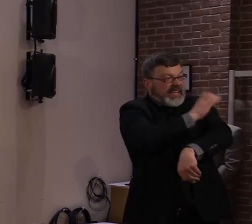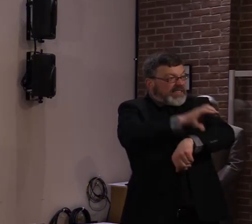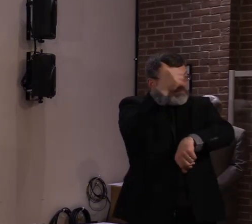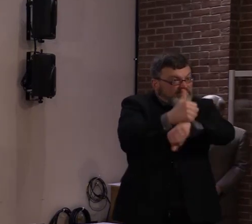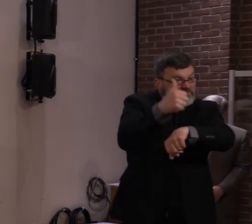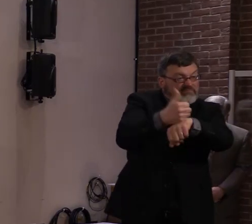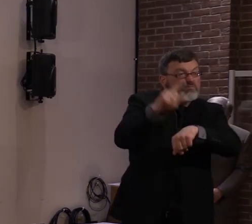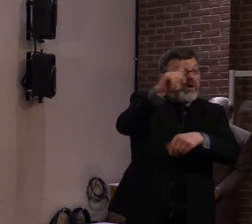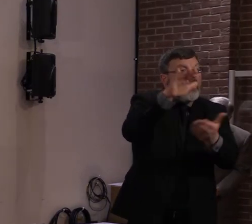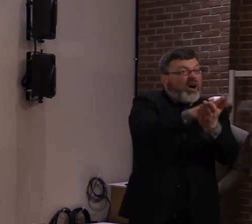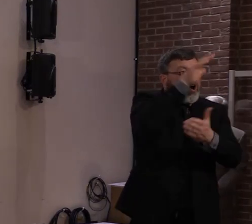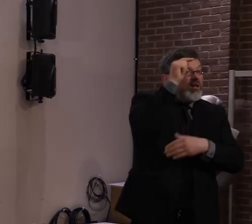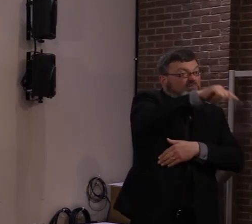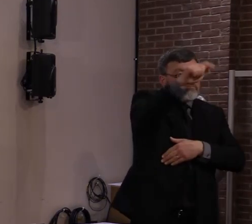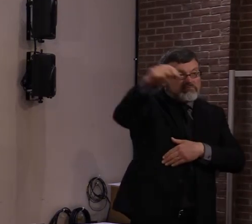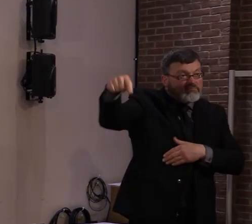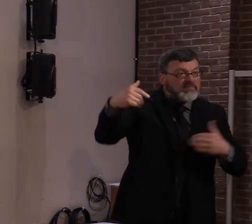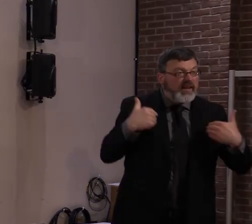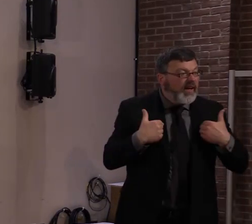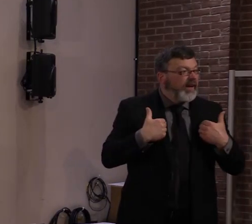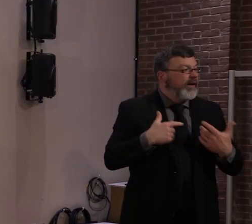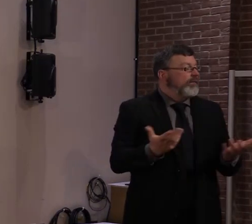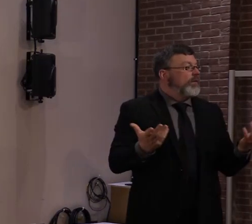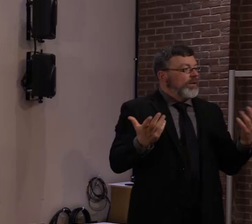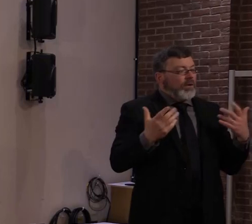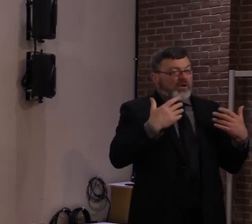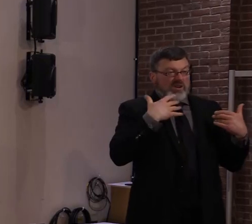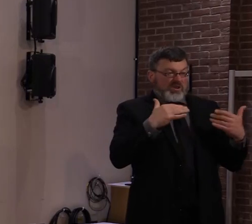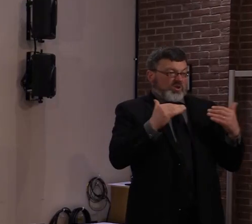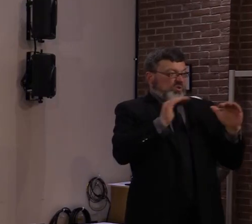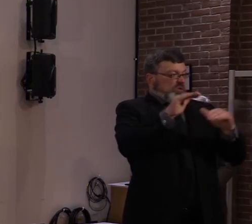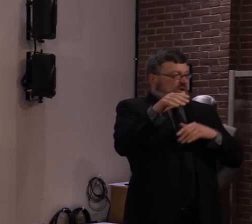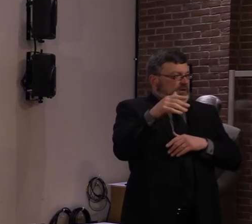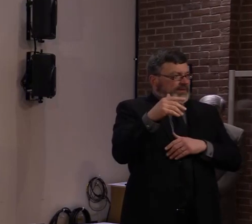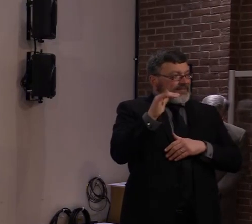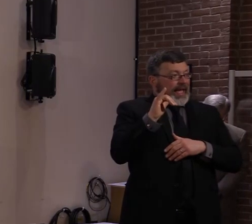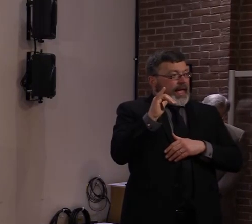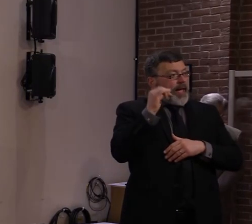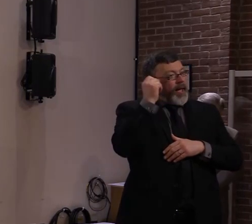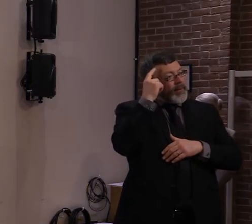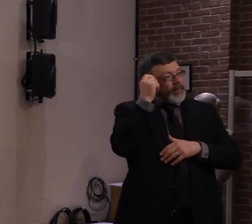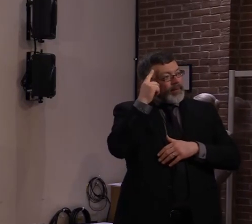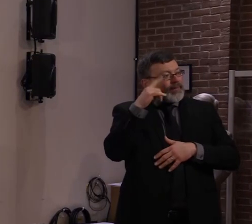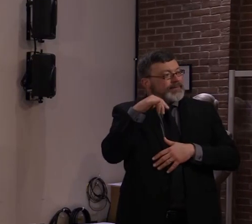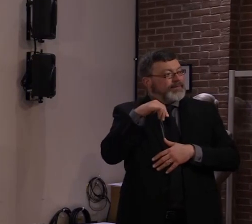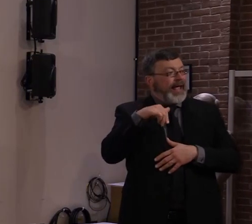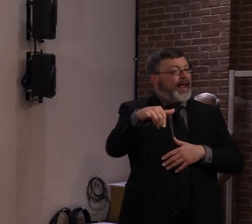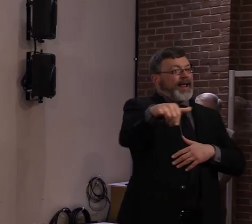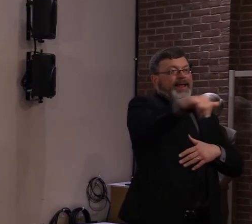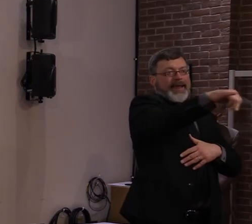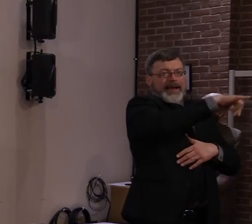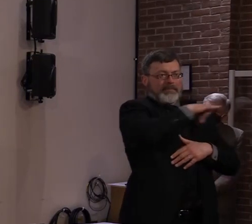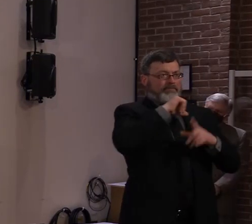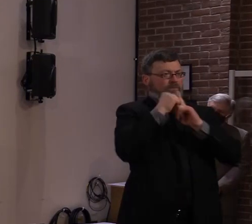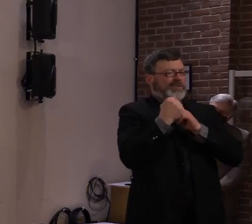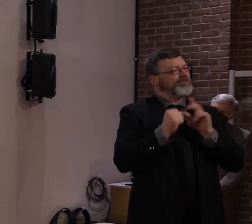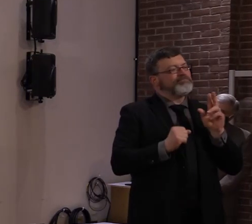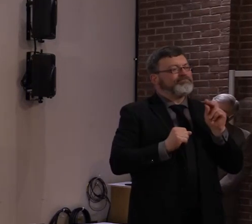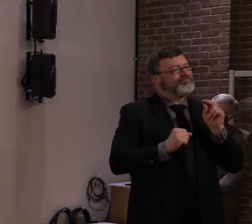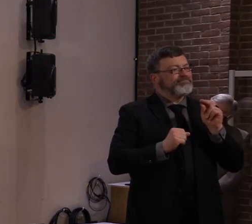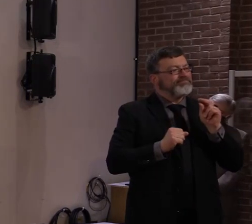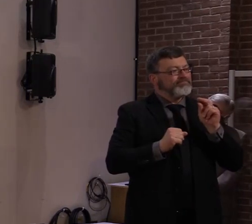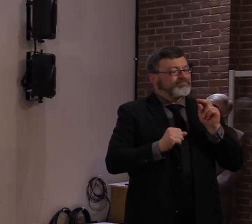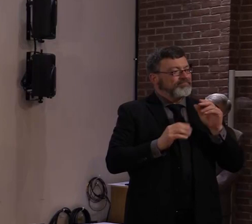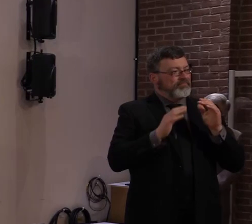We recognize there is not a one-size-fits-all approach to vaccination, and we will keep exploring ways to meet Vermonters where